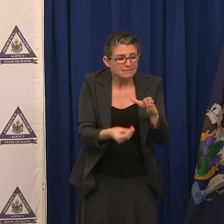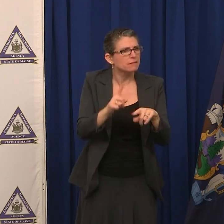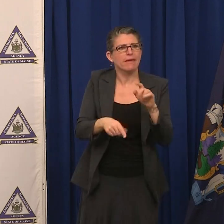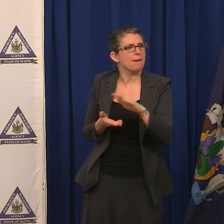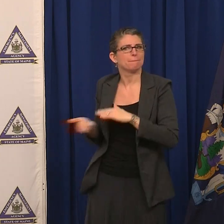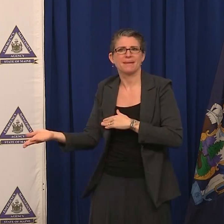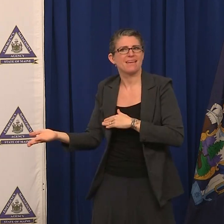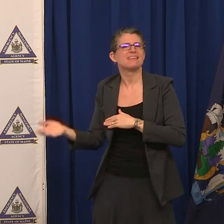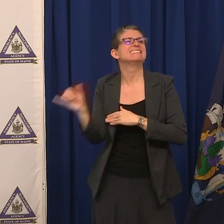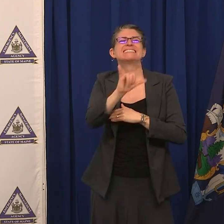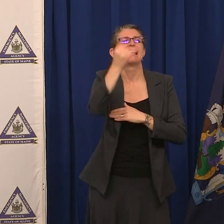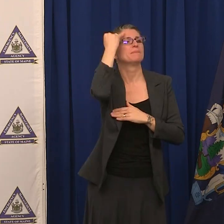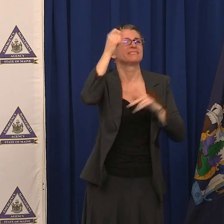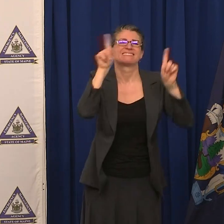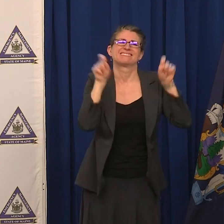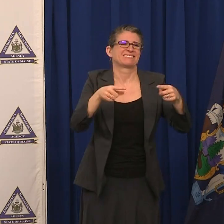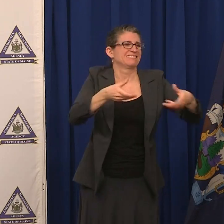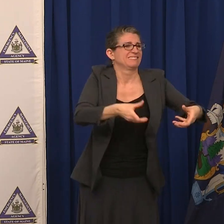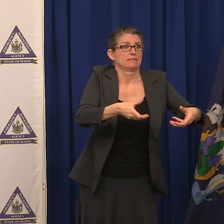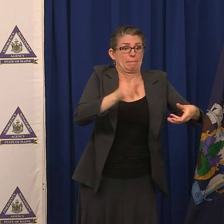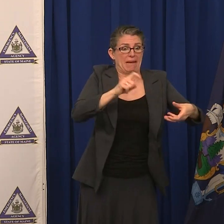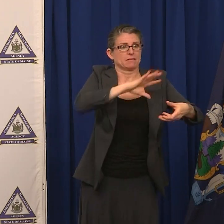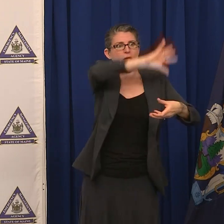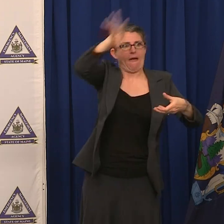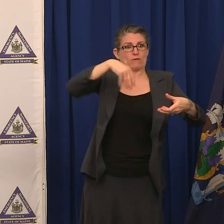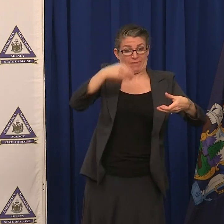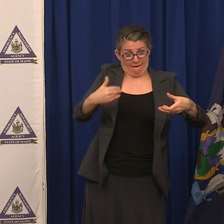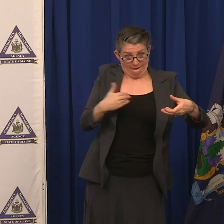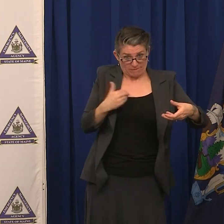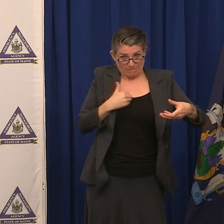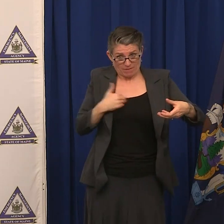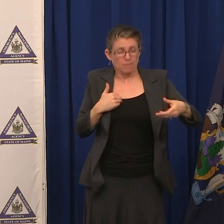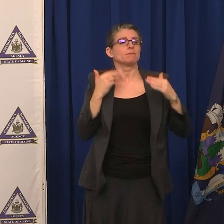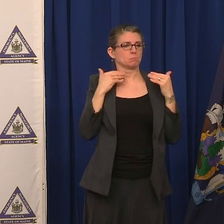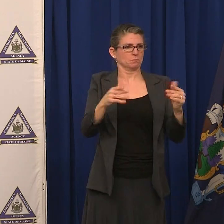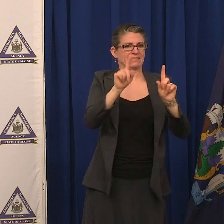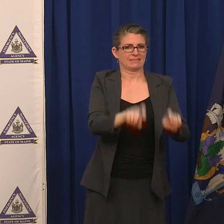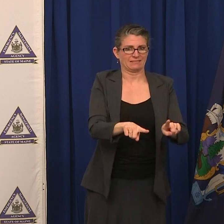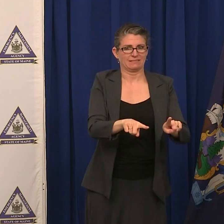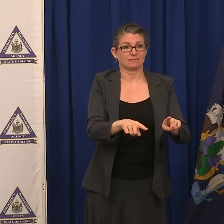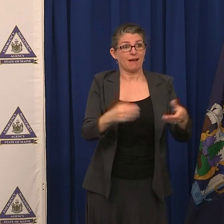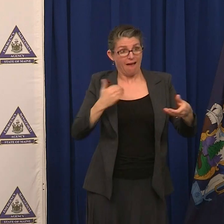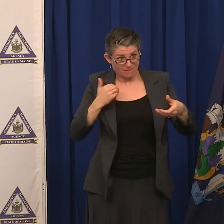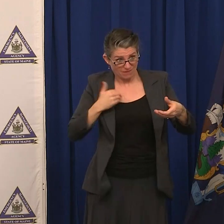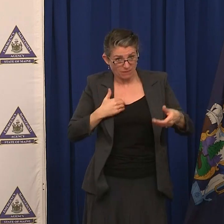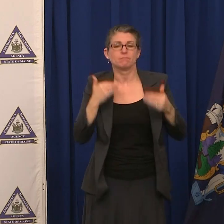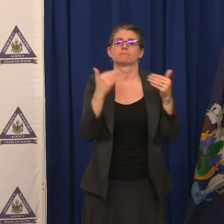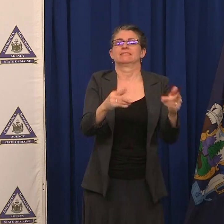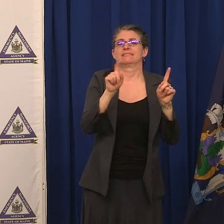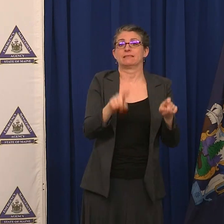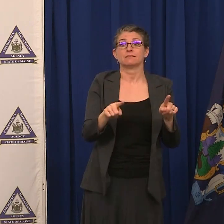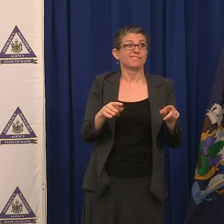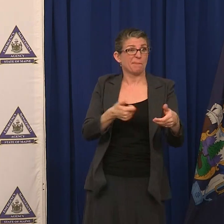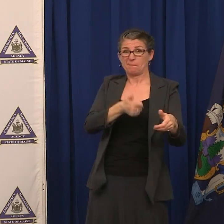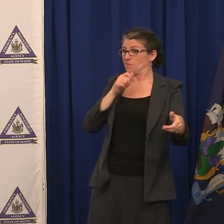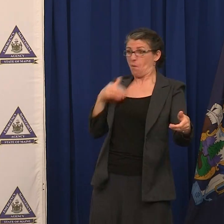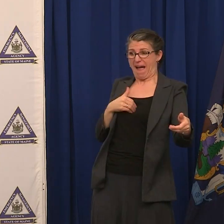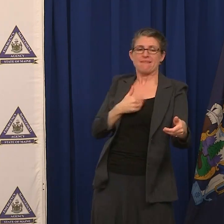Where we are in terms of the backlog is that as of right now, the backlog for